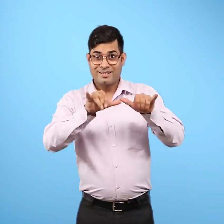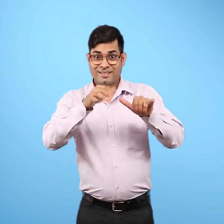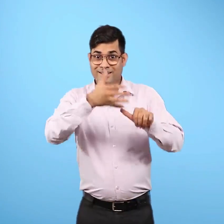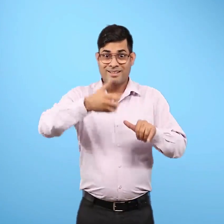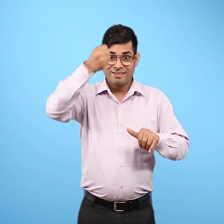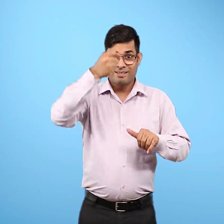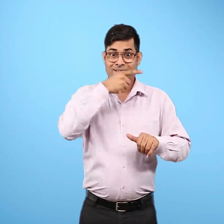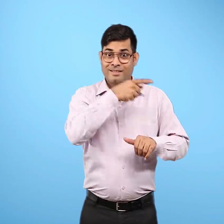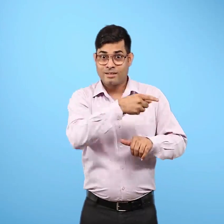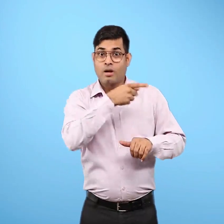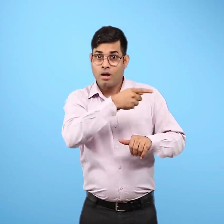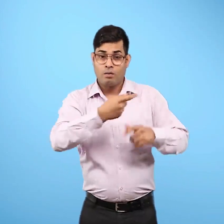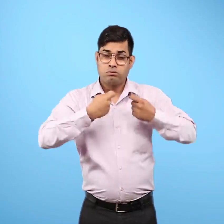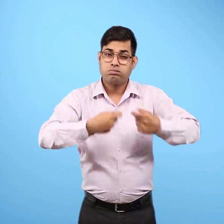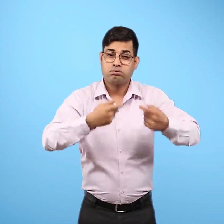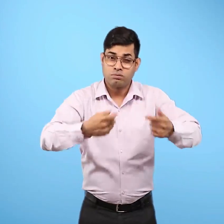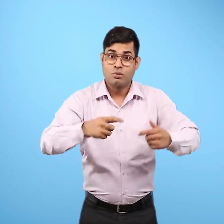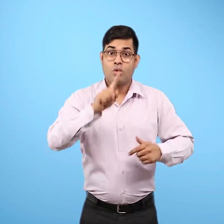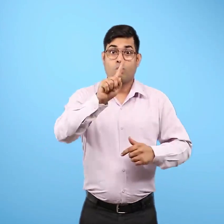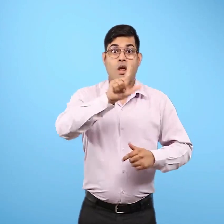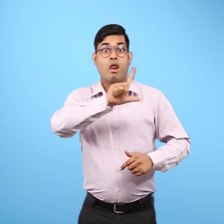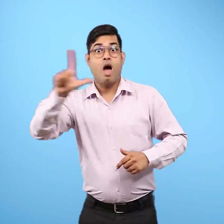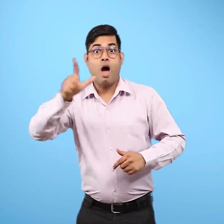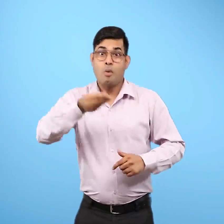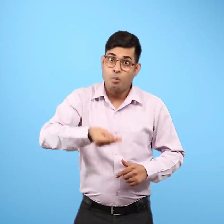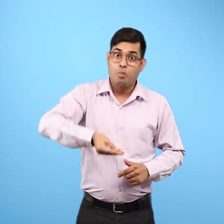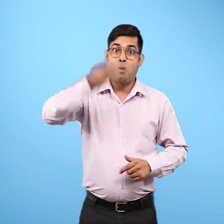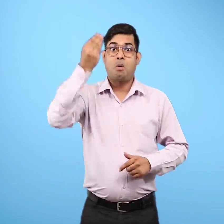did he spend more than 1,00,000 of rupees?